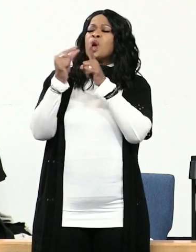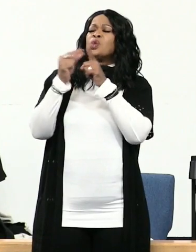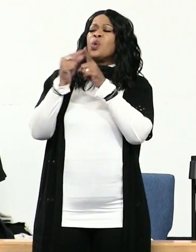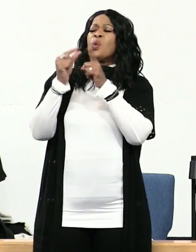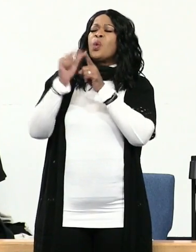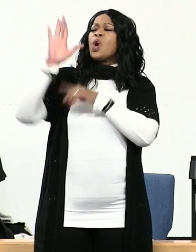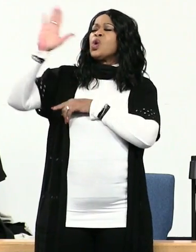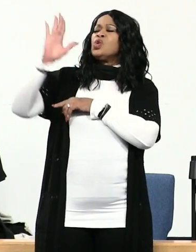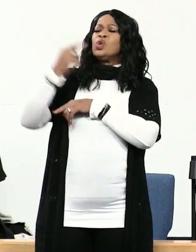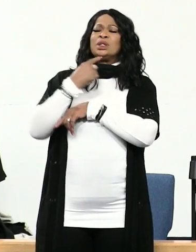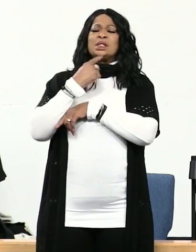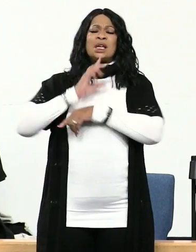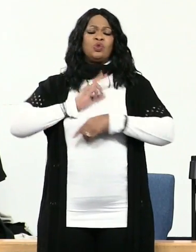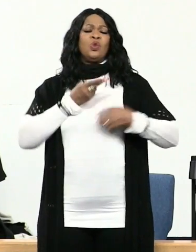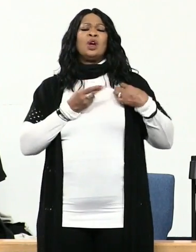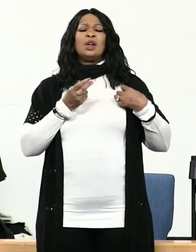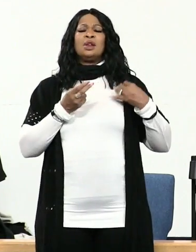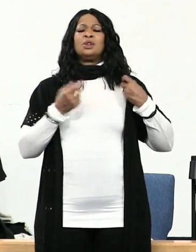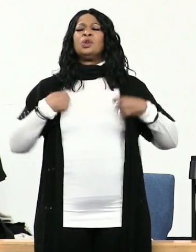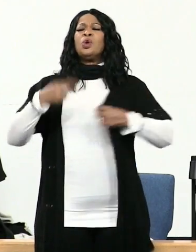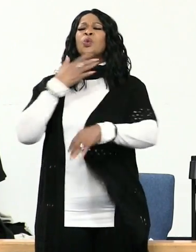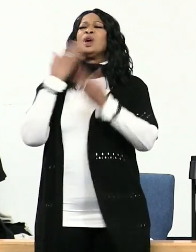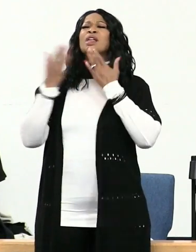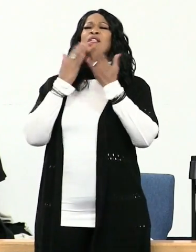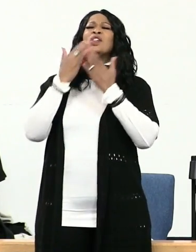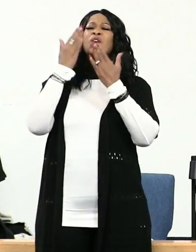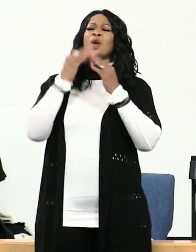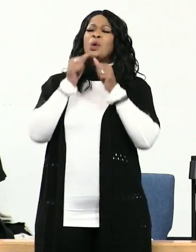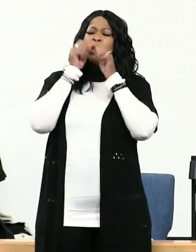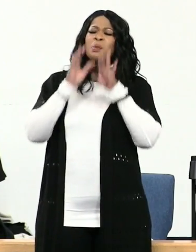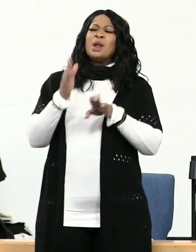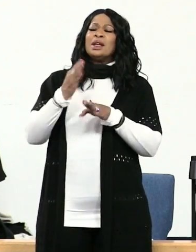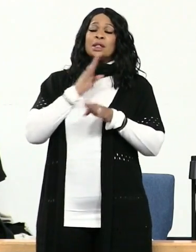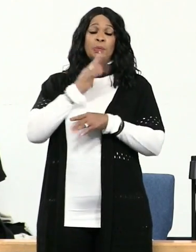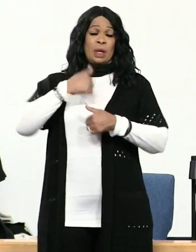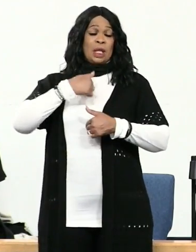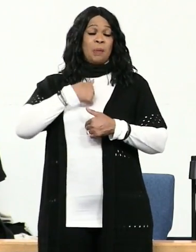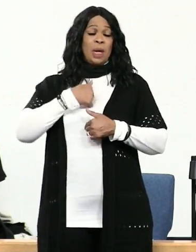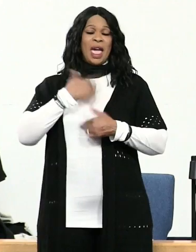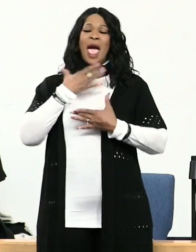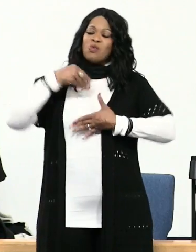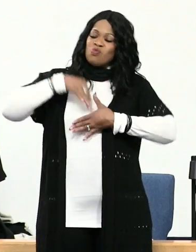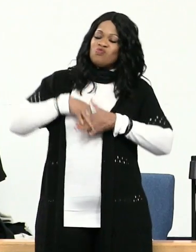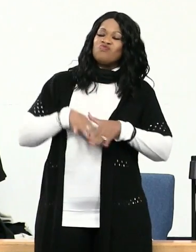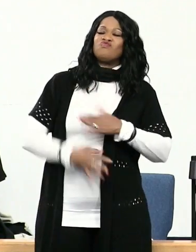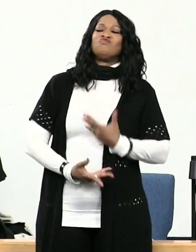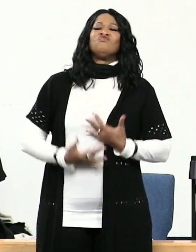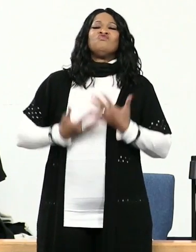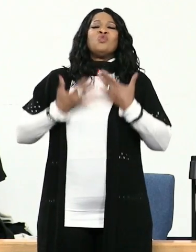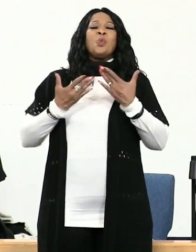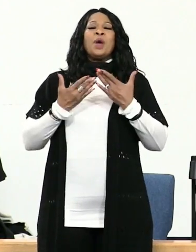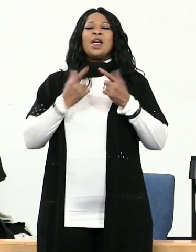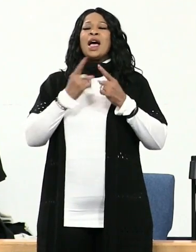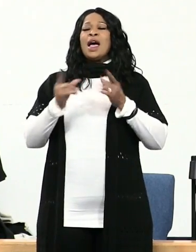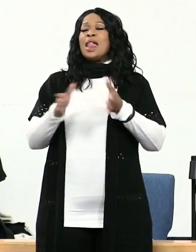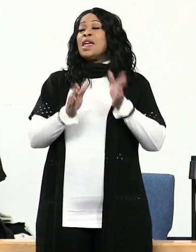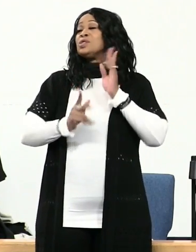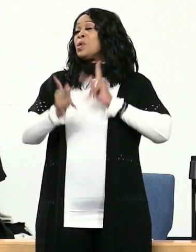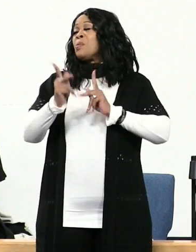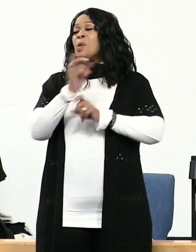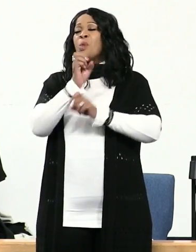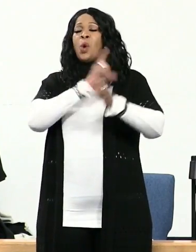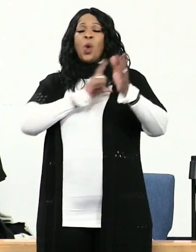is saying to us. We thank you and we bless you. Speak to me and through me. Let your people, O Lord, not hear